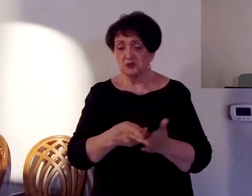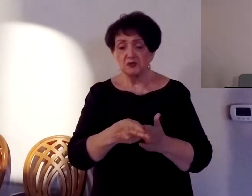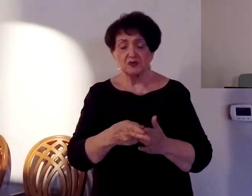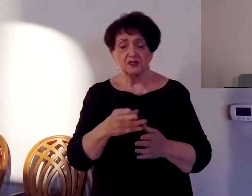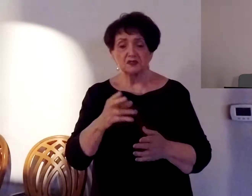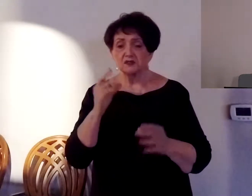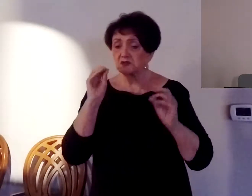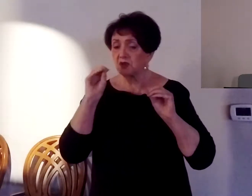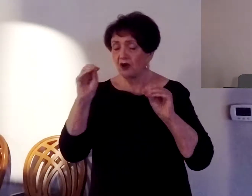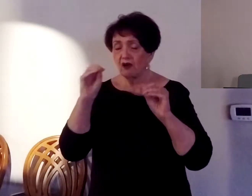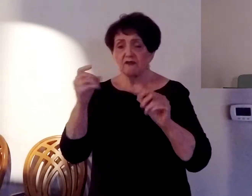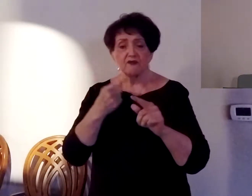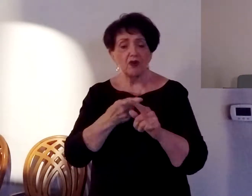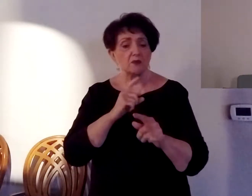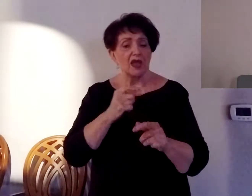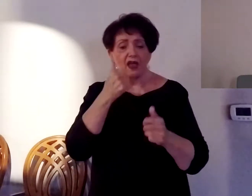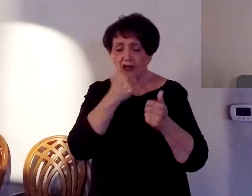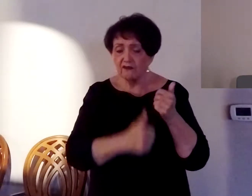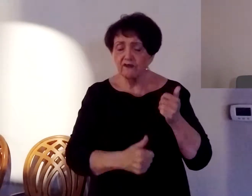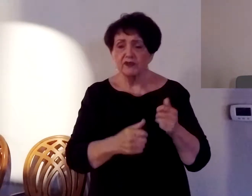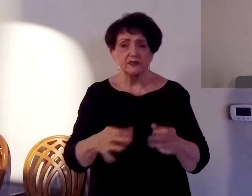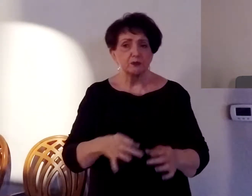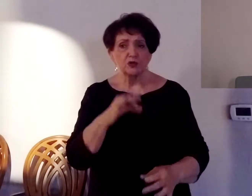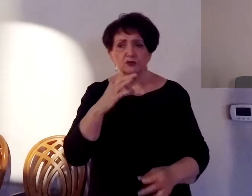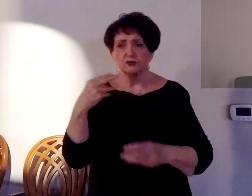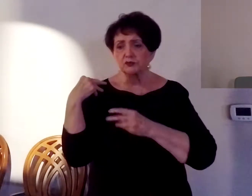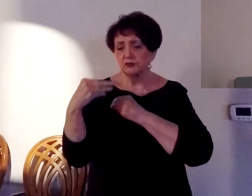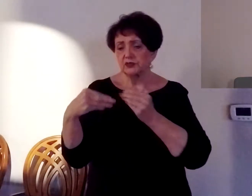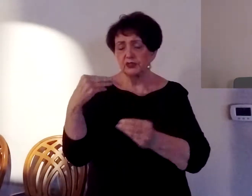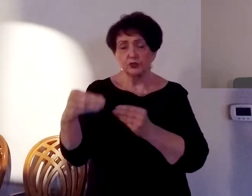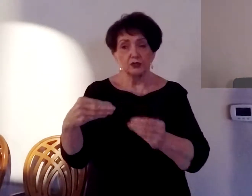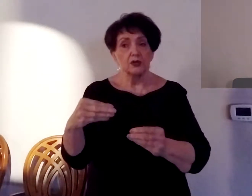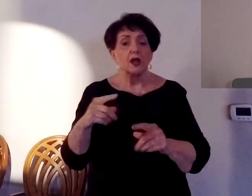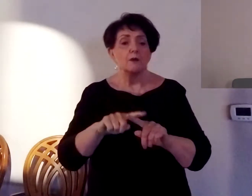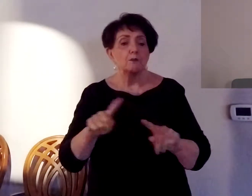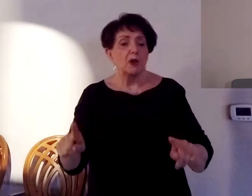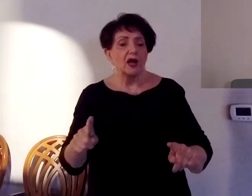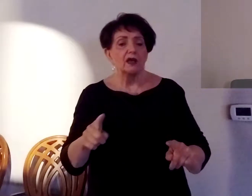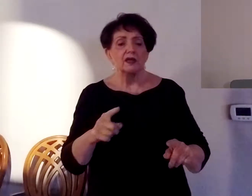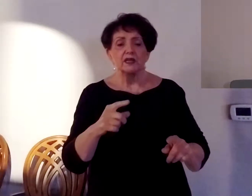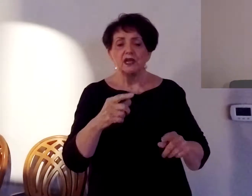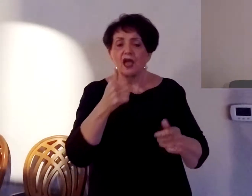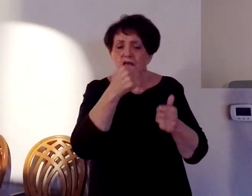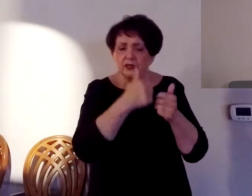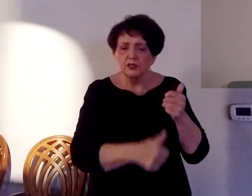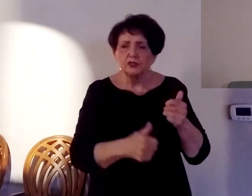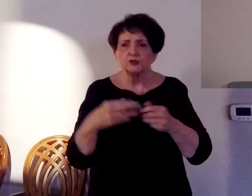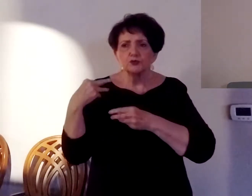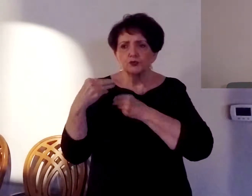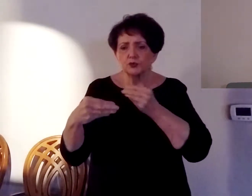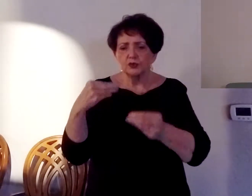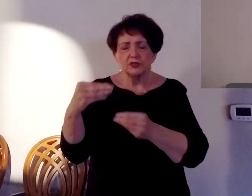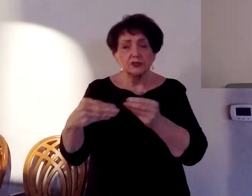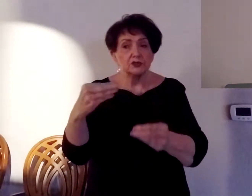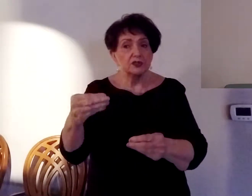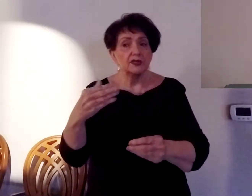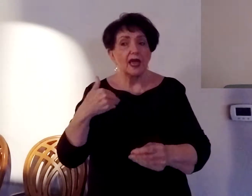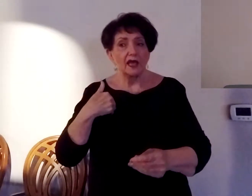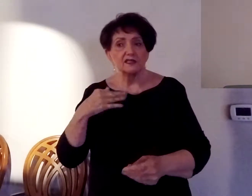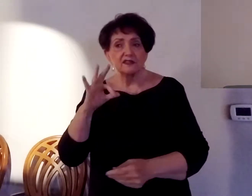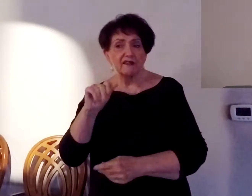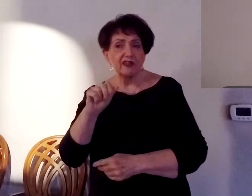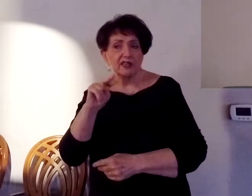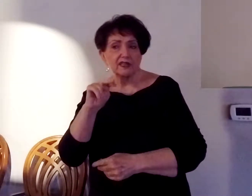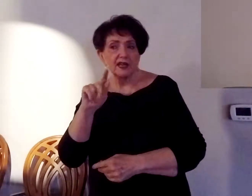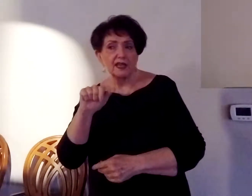so every spiritual tradition, unfortunately, has fanatics. And we can point over there, or we can point in our own backyard,